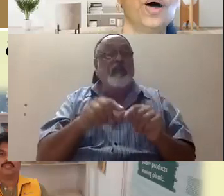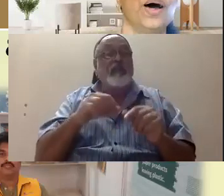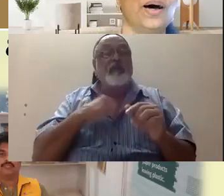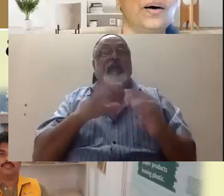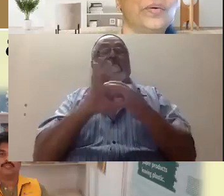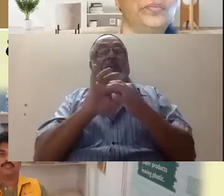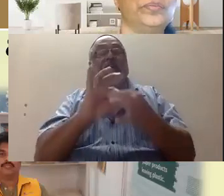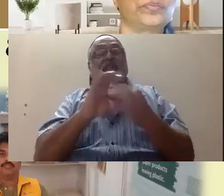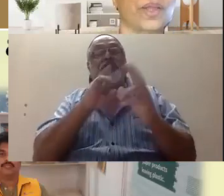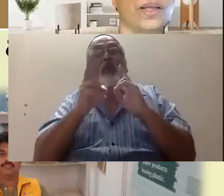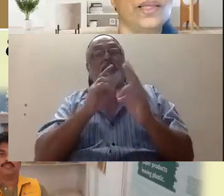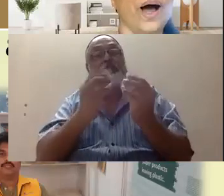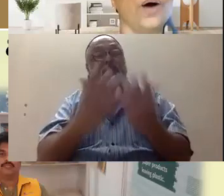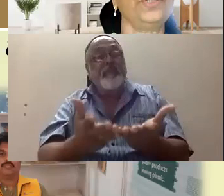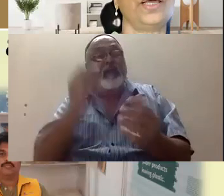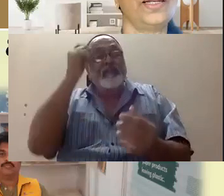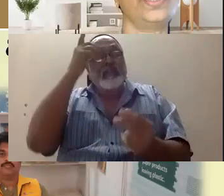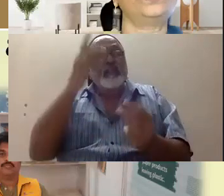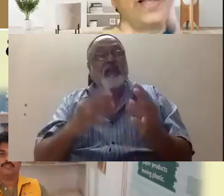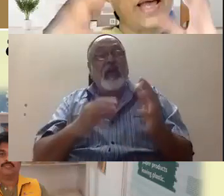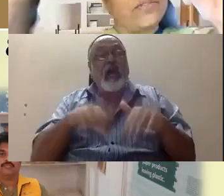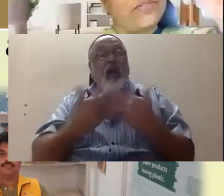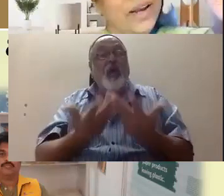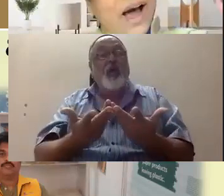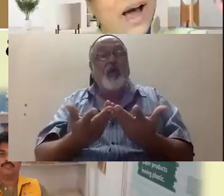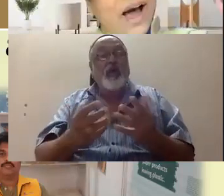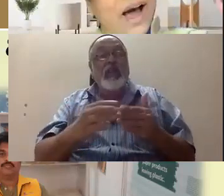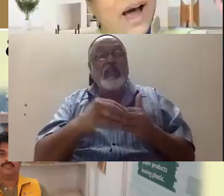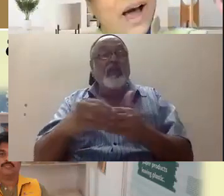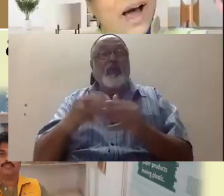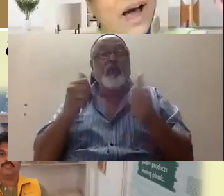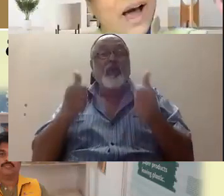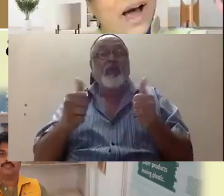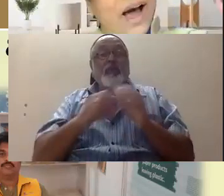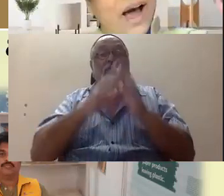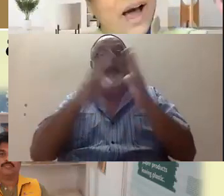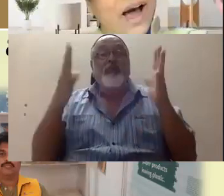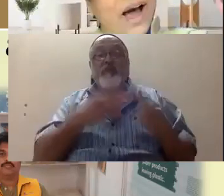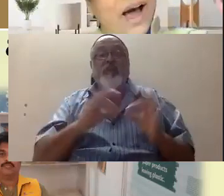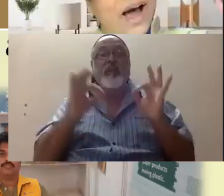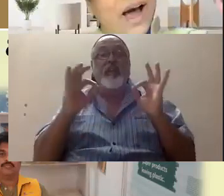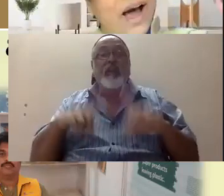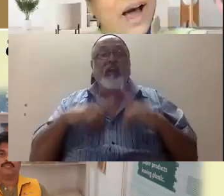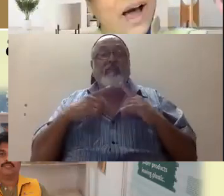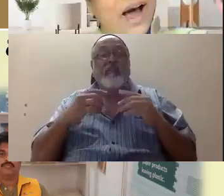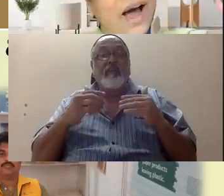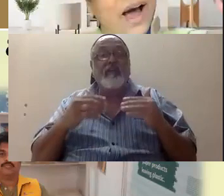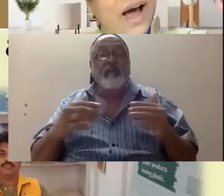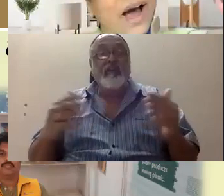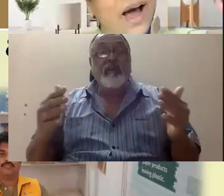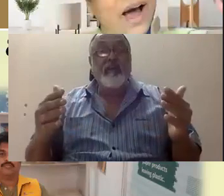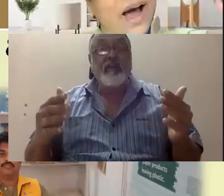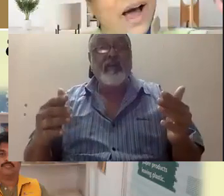know how they lead a life large. You know, we say king size life hona